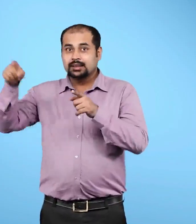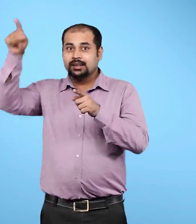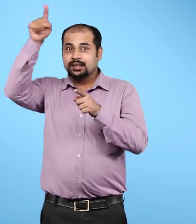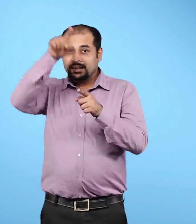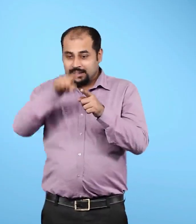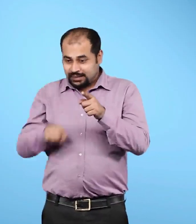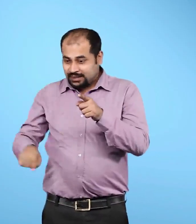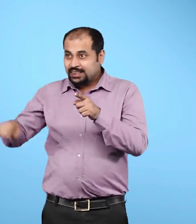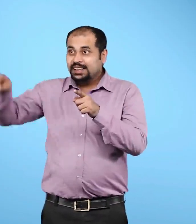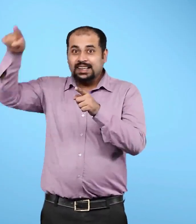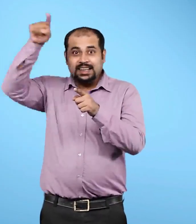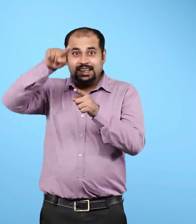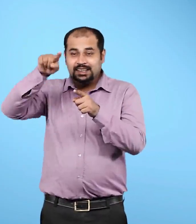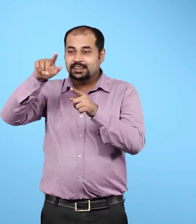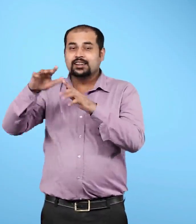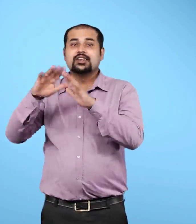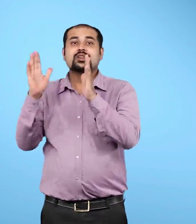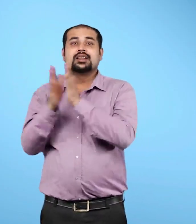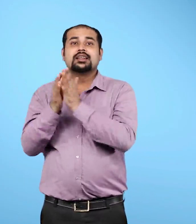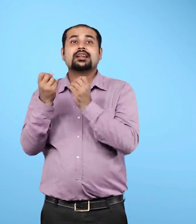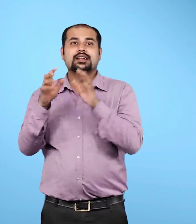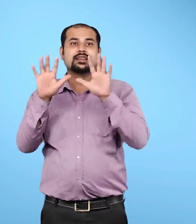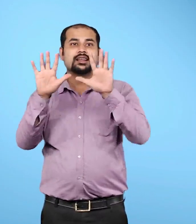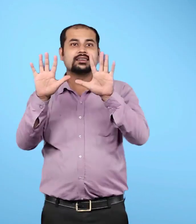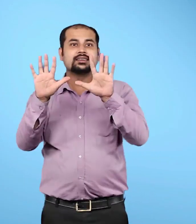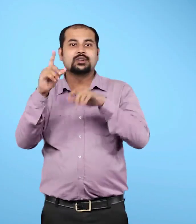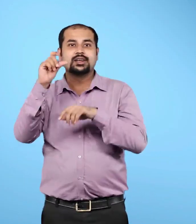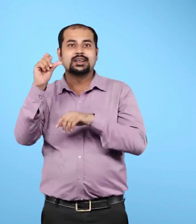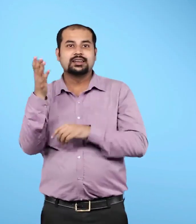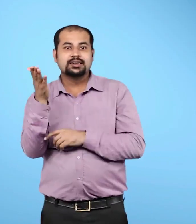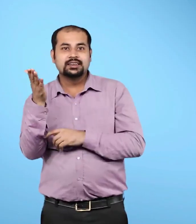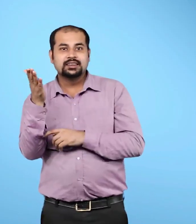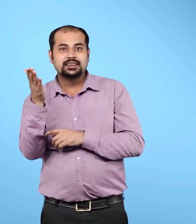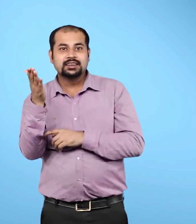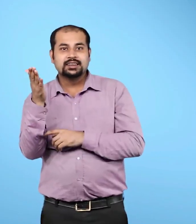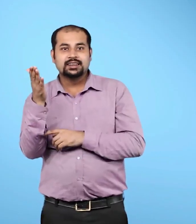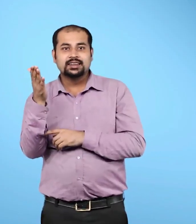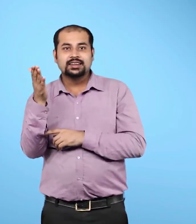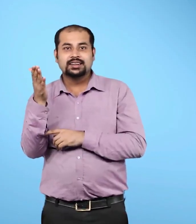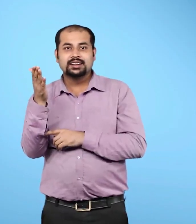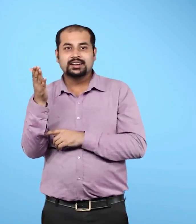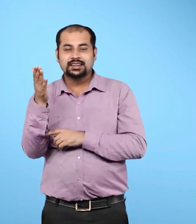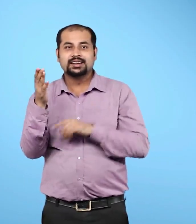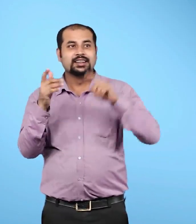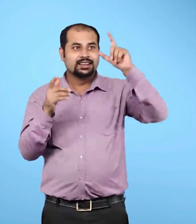encircled to show that 10 1 rupee coins make one 10 rupees